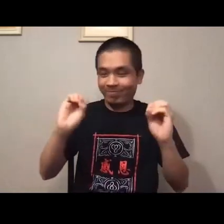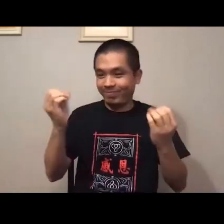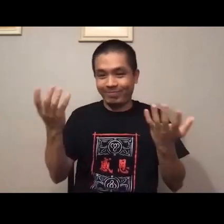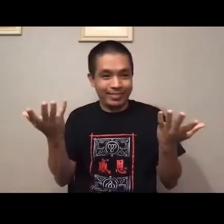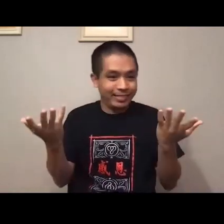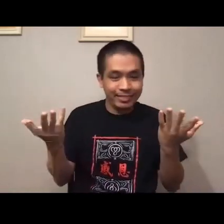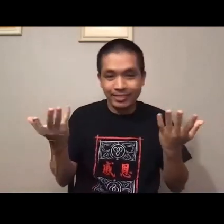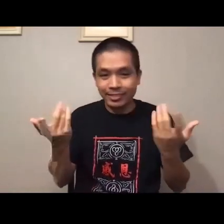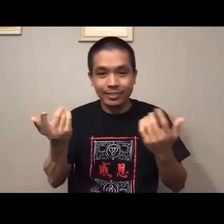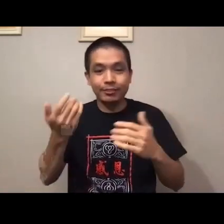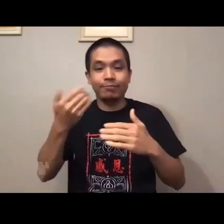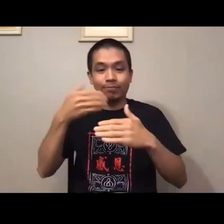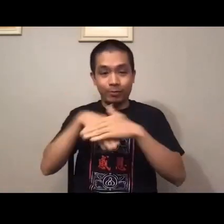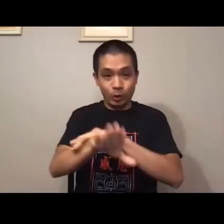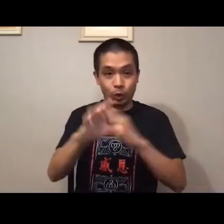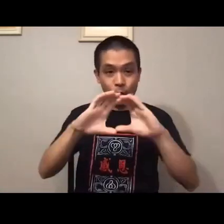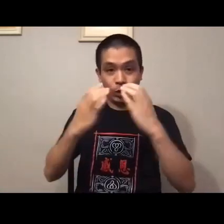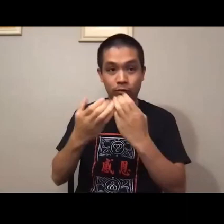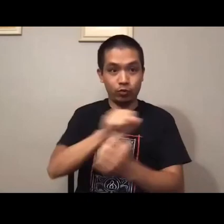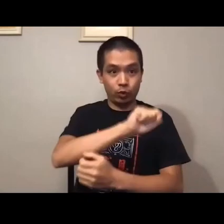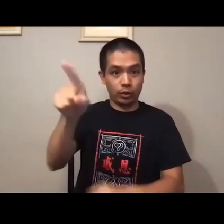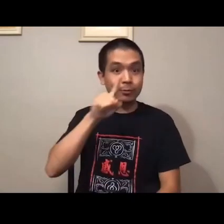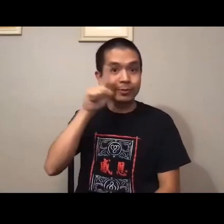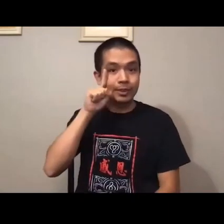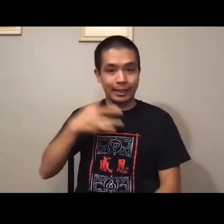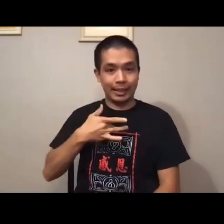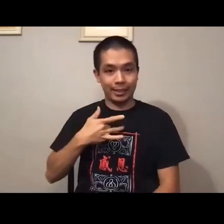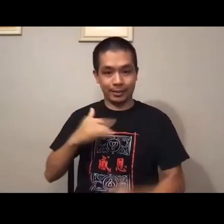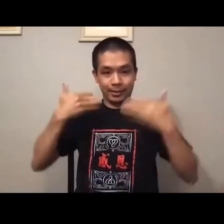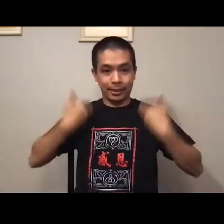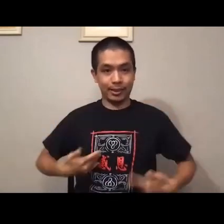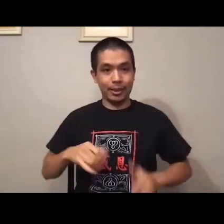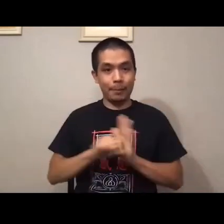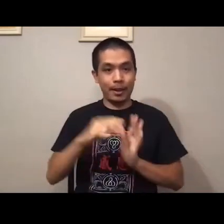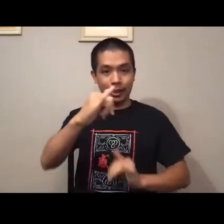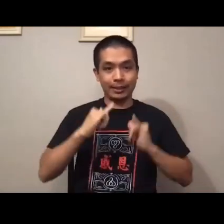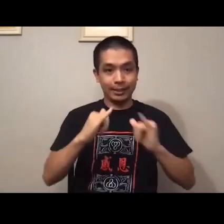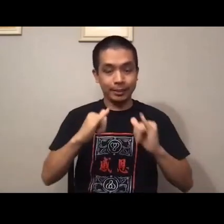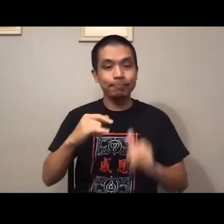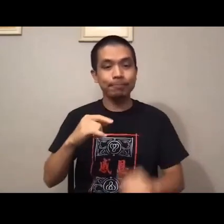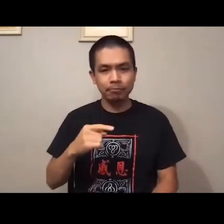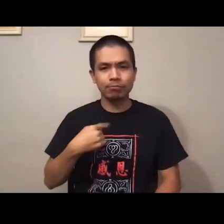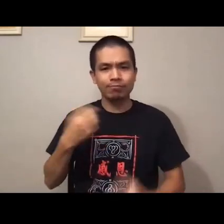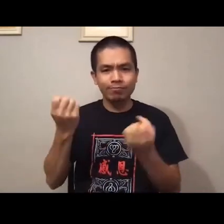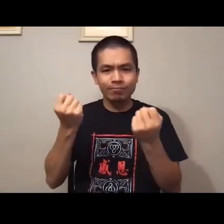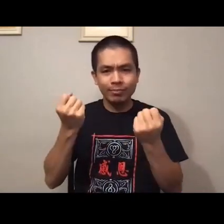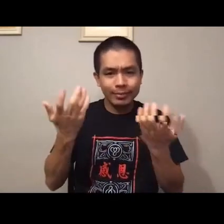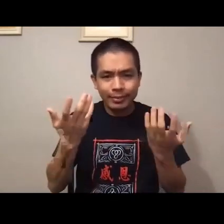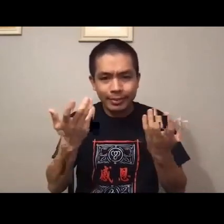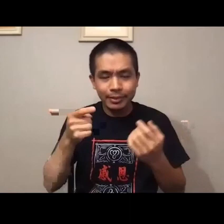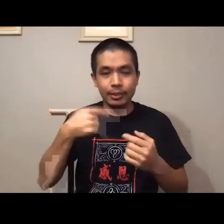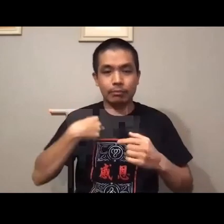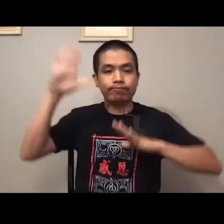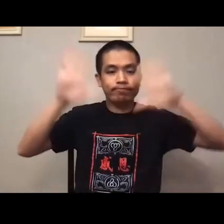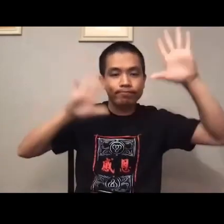deaf. I did not know any sign language at that time. And I went into class, and everybody in the class